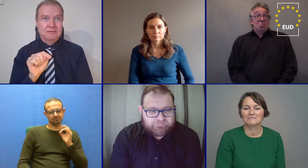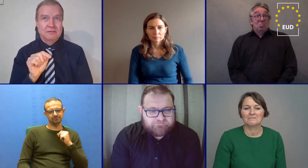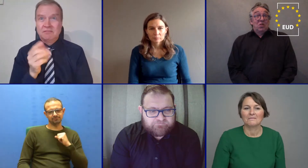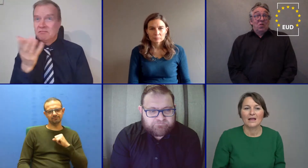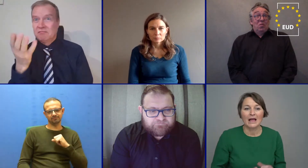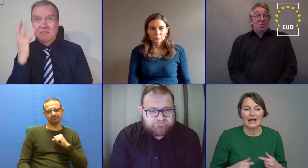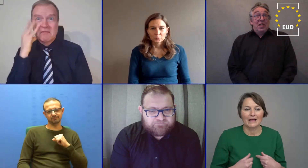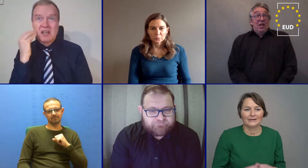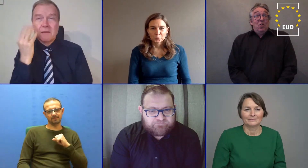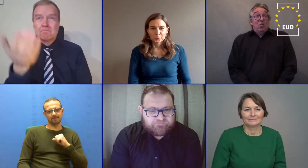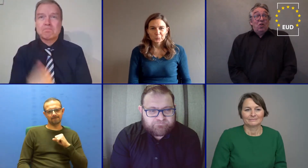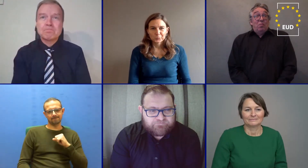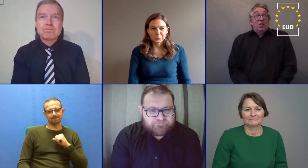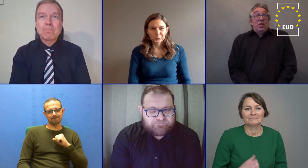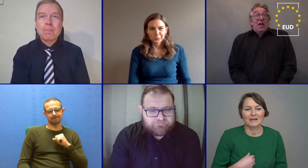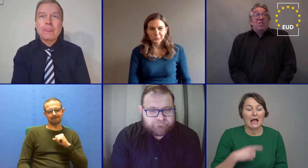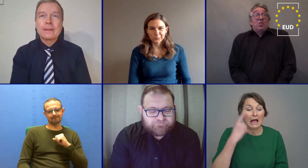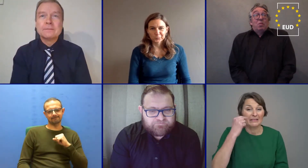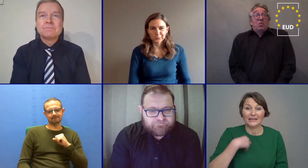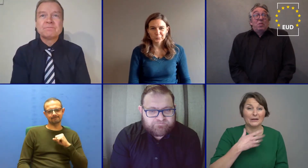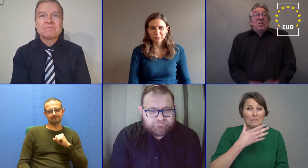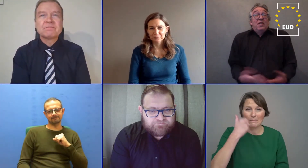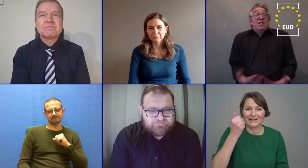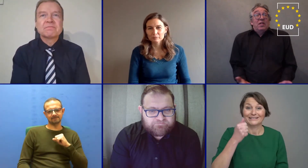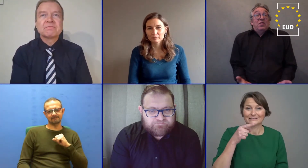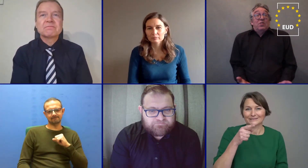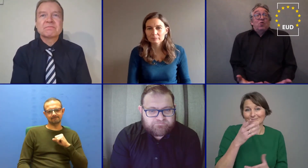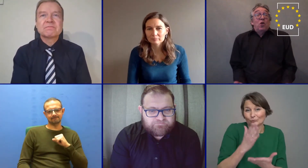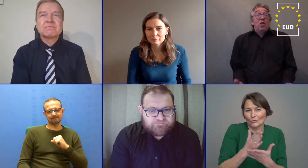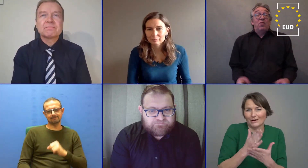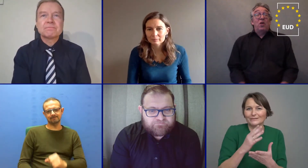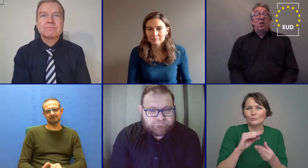So telling your government that they have a responsibility, is that strong enough an argument?